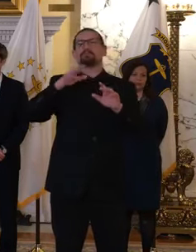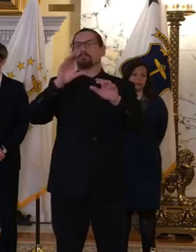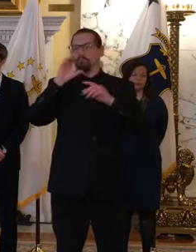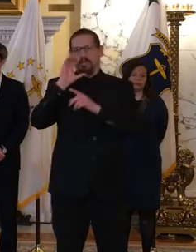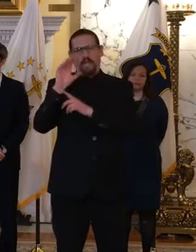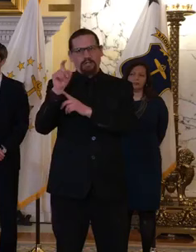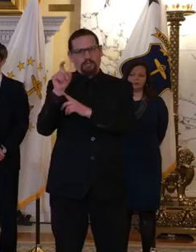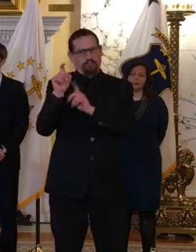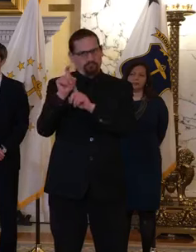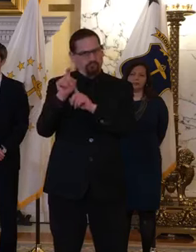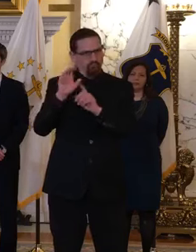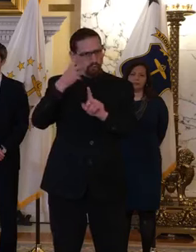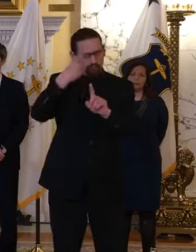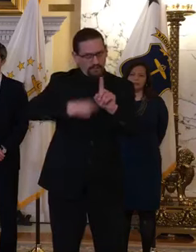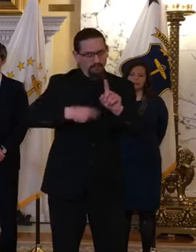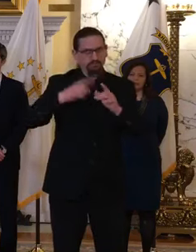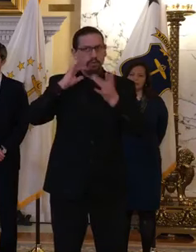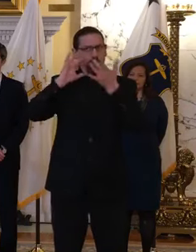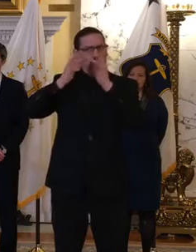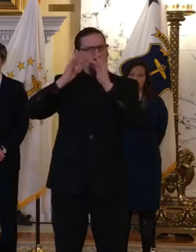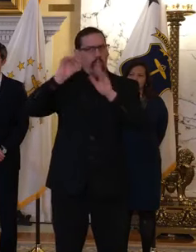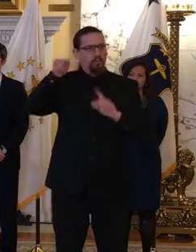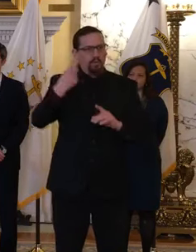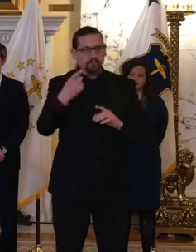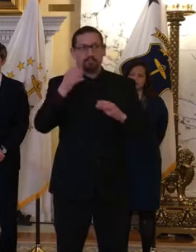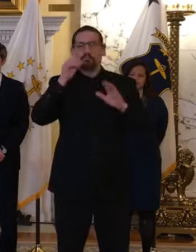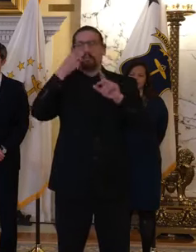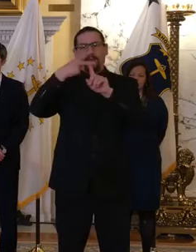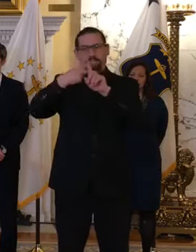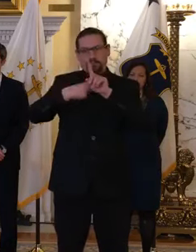then for anyone who doesn't qualify